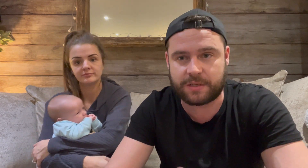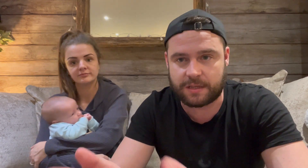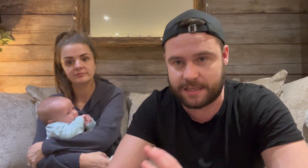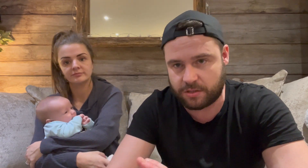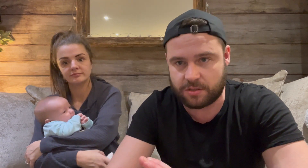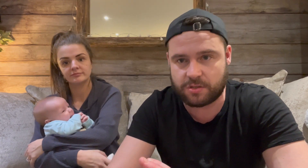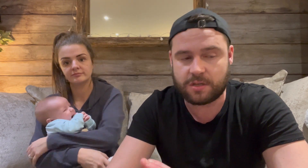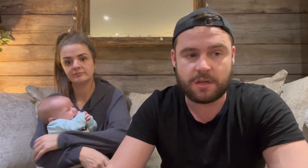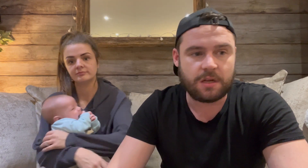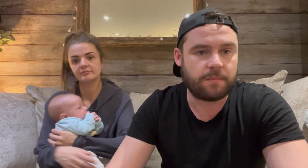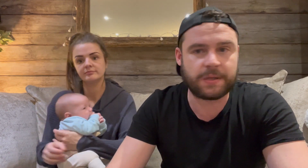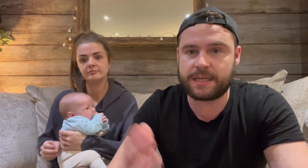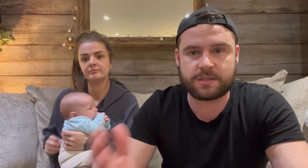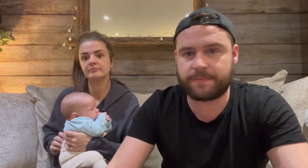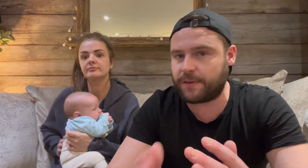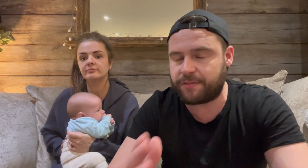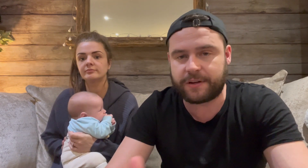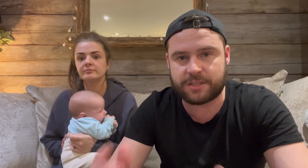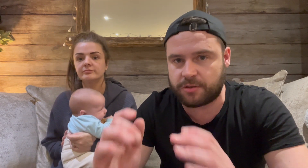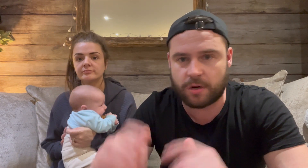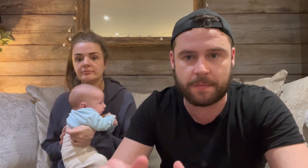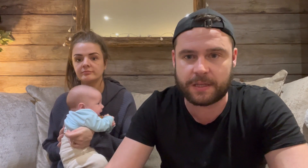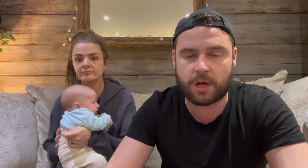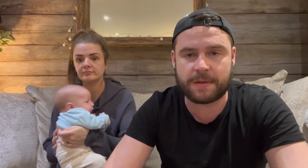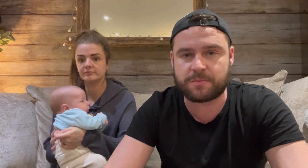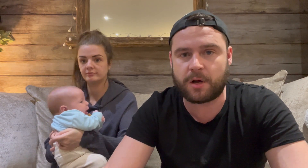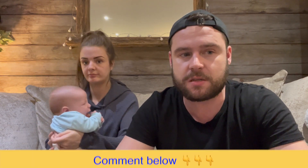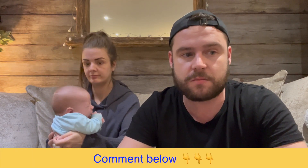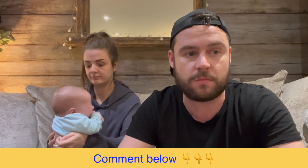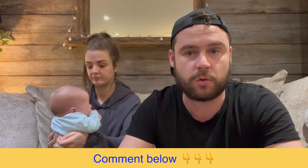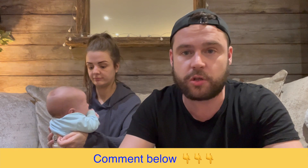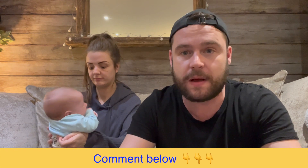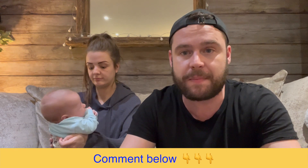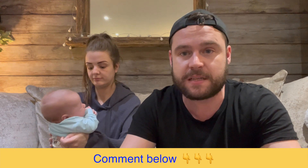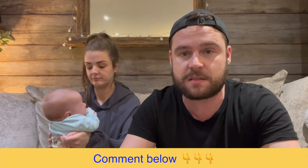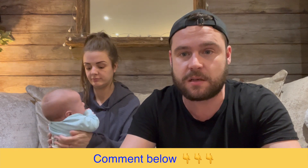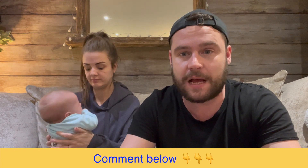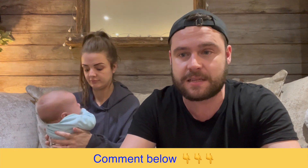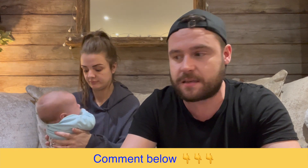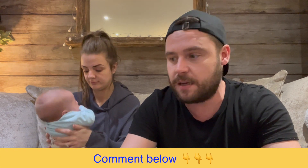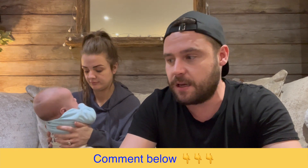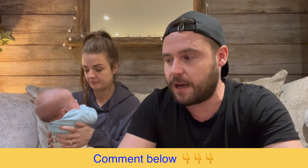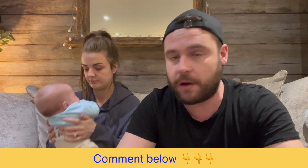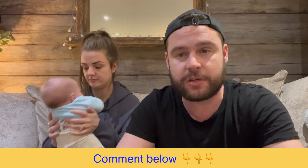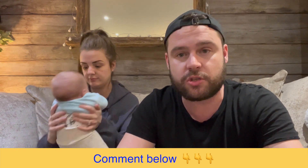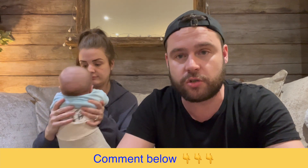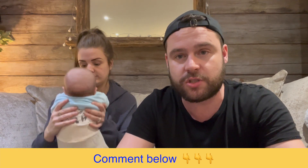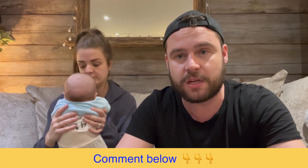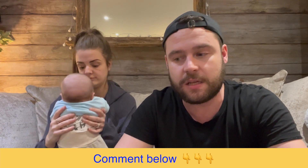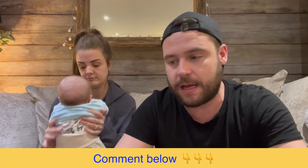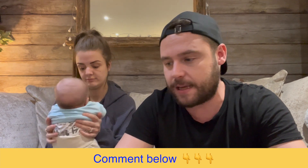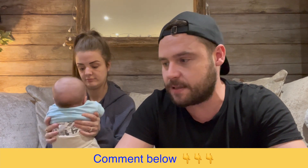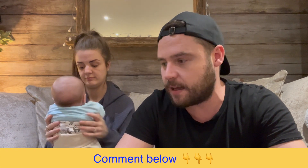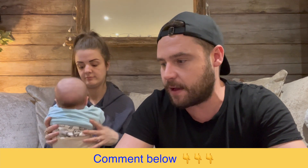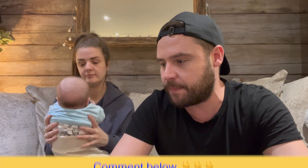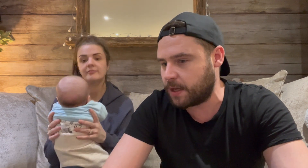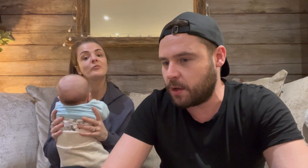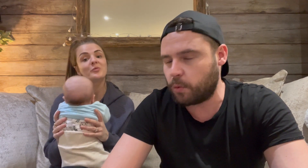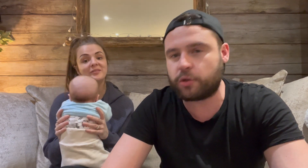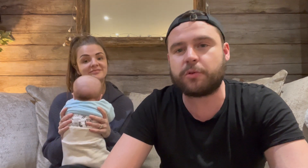lessons, please feel free to drop them in the comments box, and we'll do our best to our instructor, and we'll double check